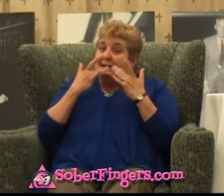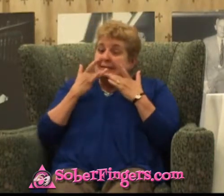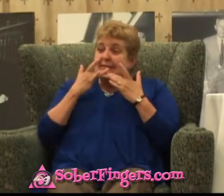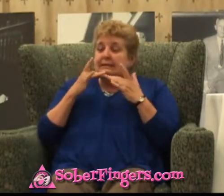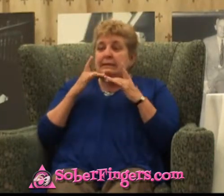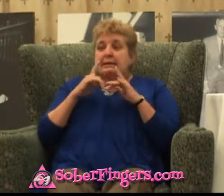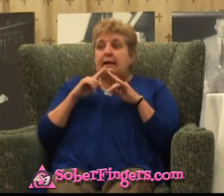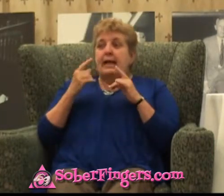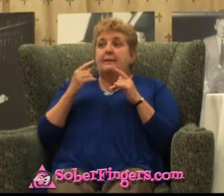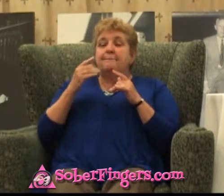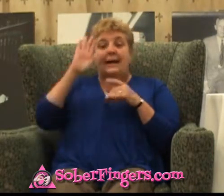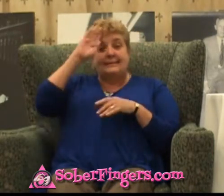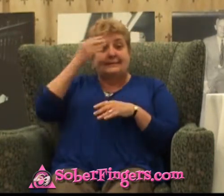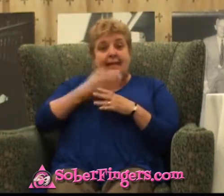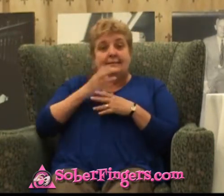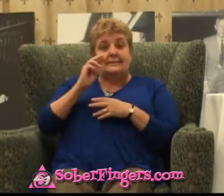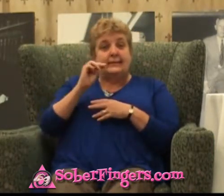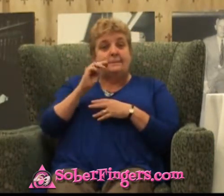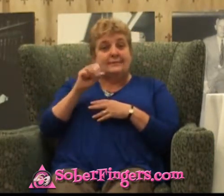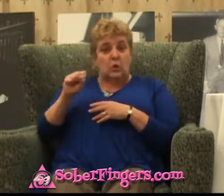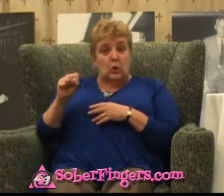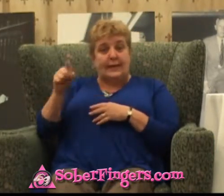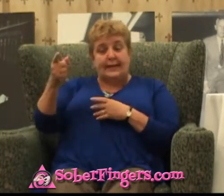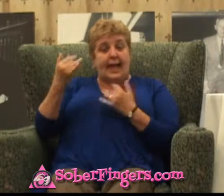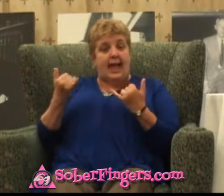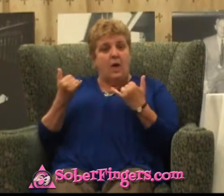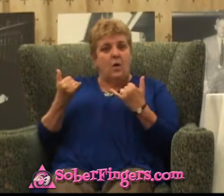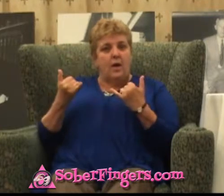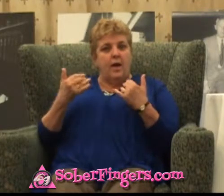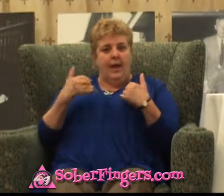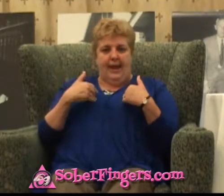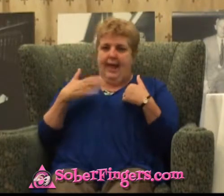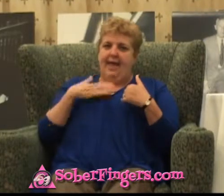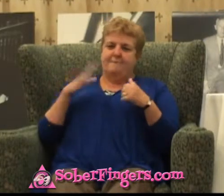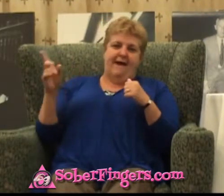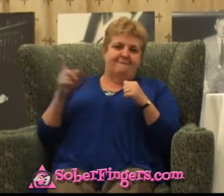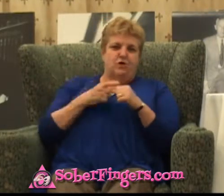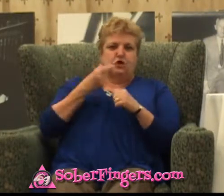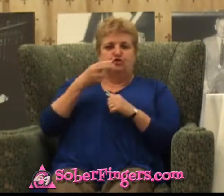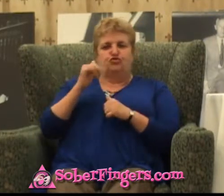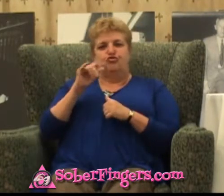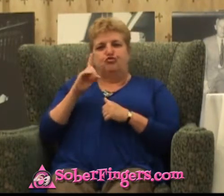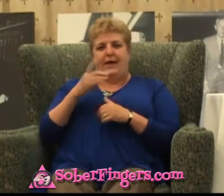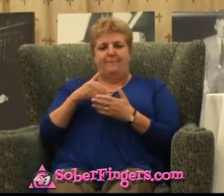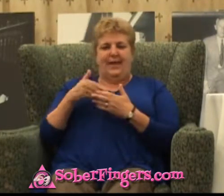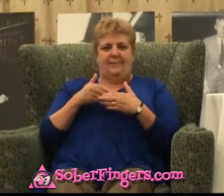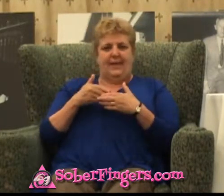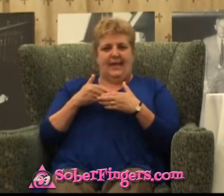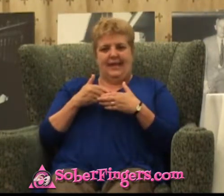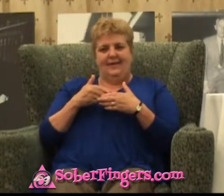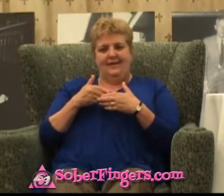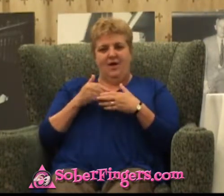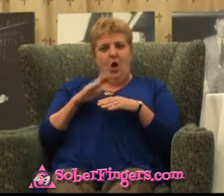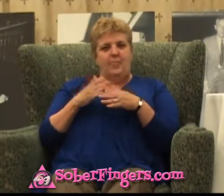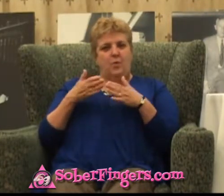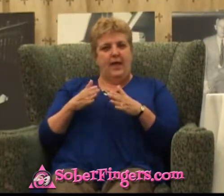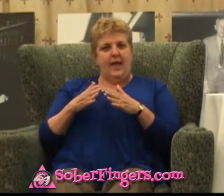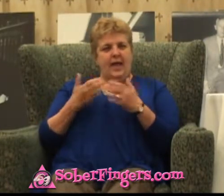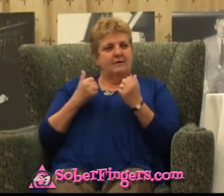out in Missouri now, and I have my first grandbaby on the way. And I was trying to figure out, how am I going to have the money to go out and see